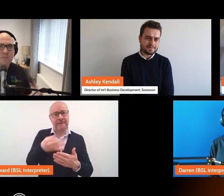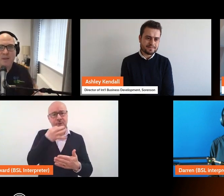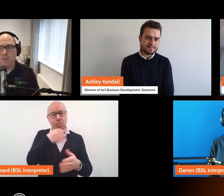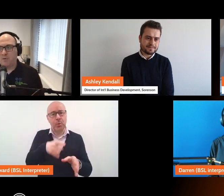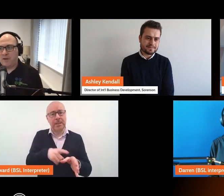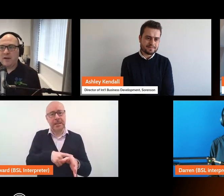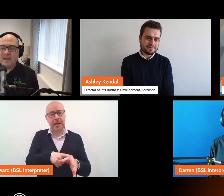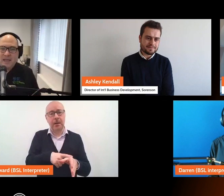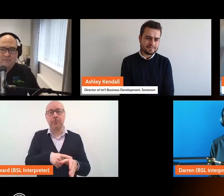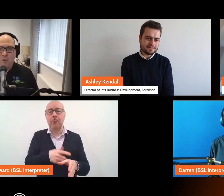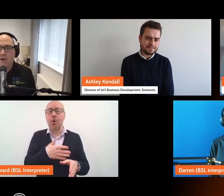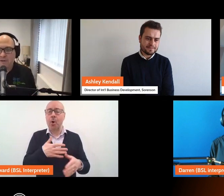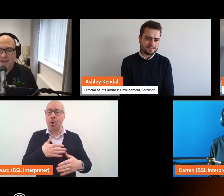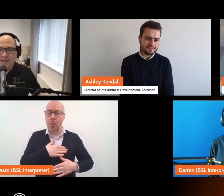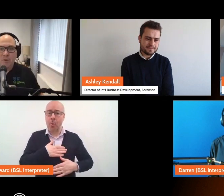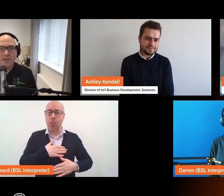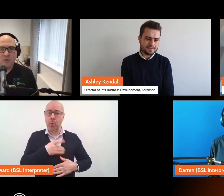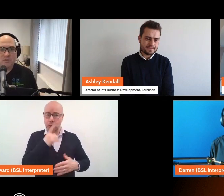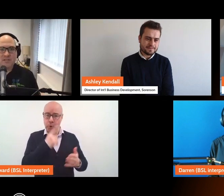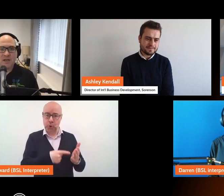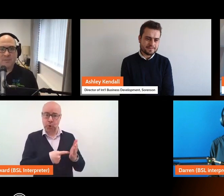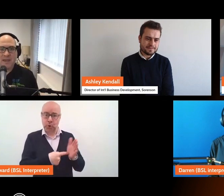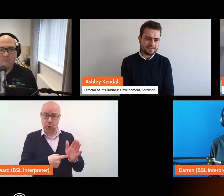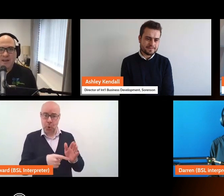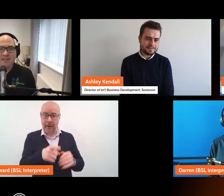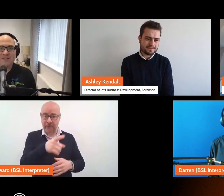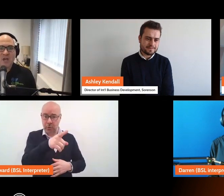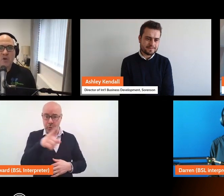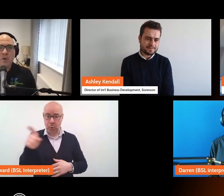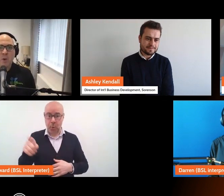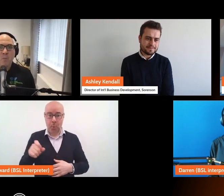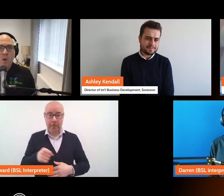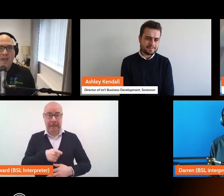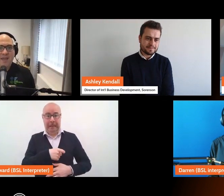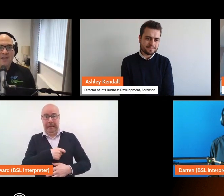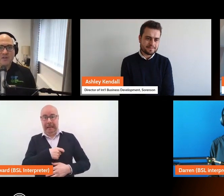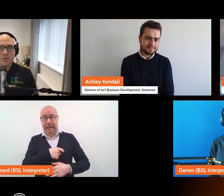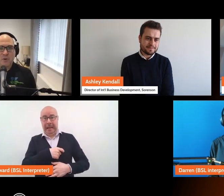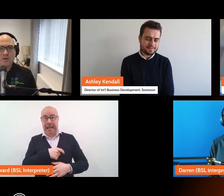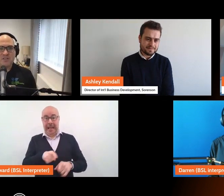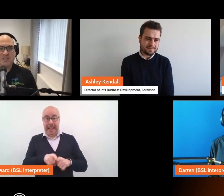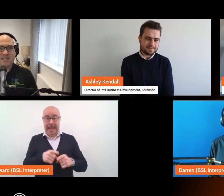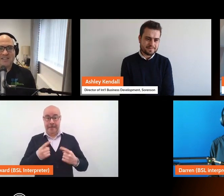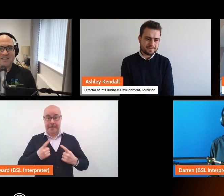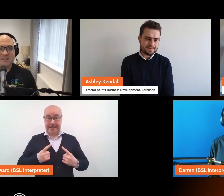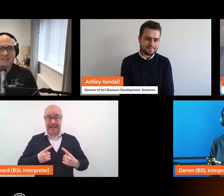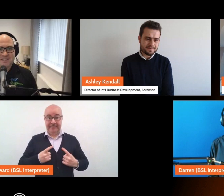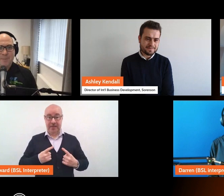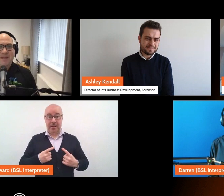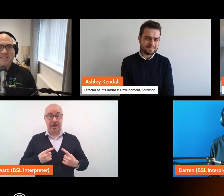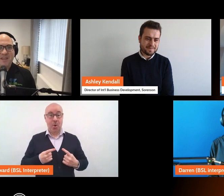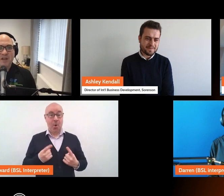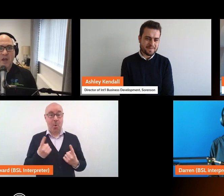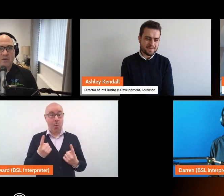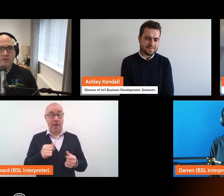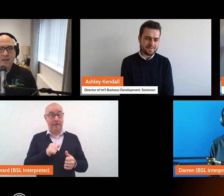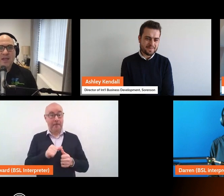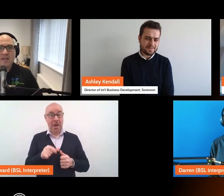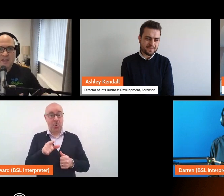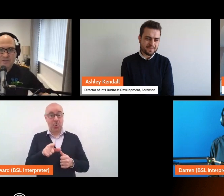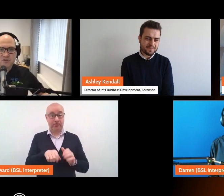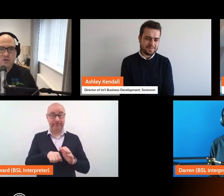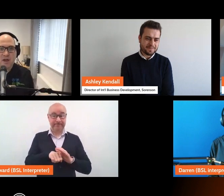to show people that if you are feeling a little bit daunted like me, really, there's only one way to approach this. That's just step into the